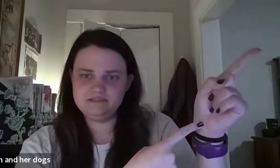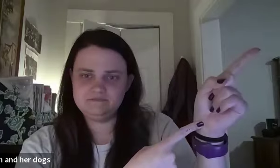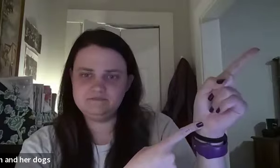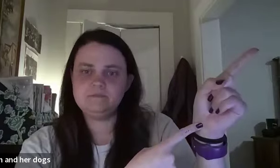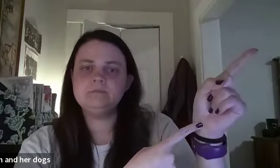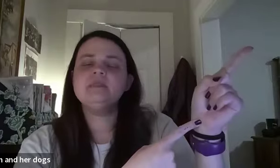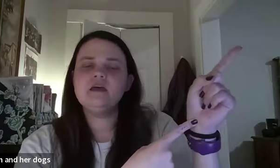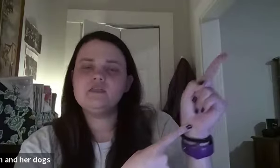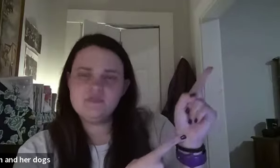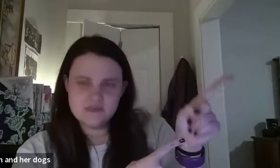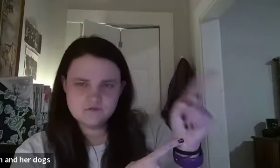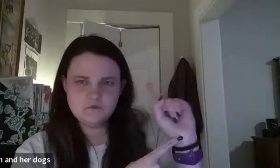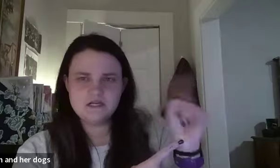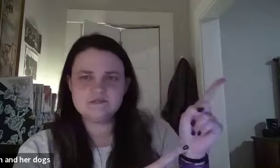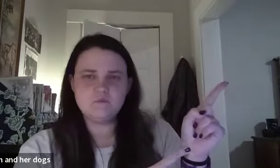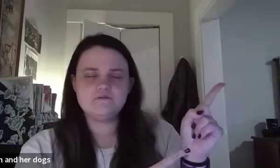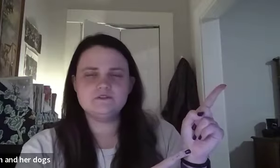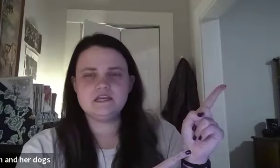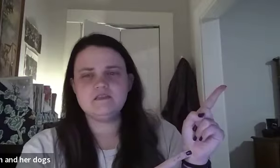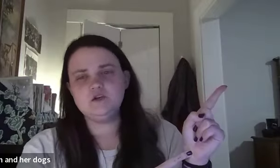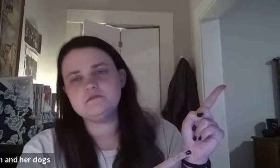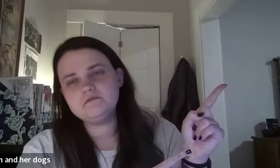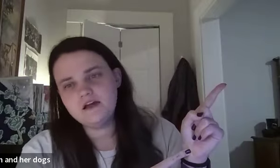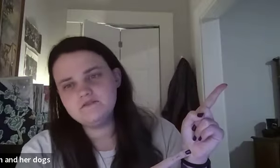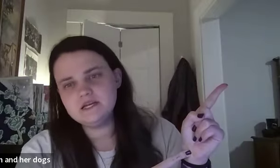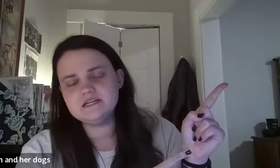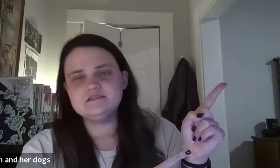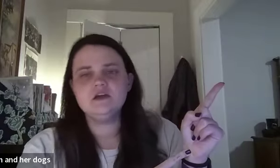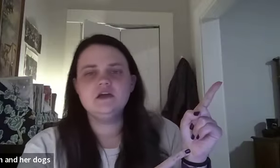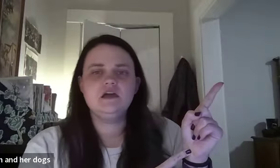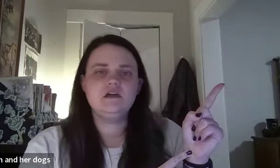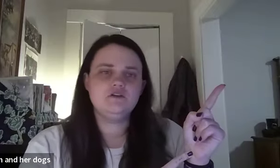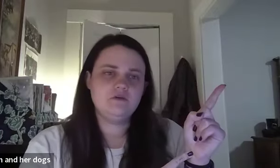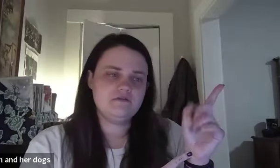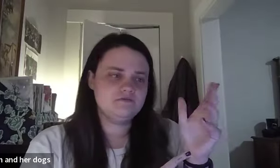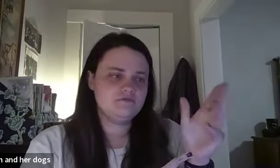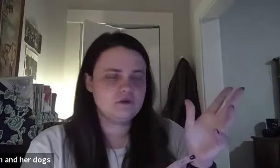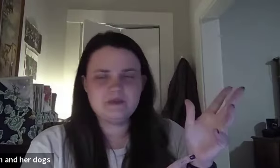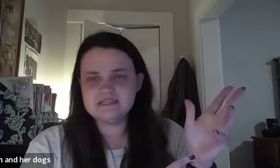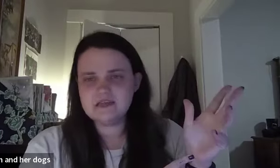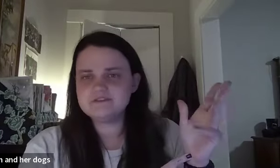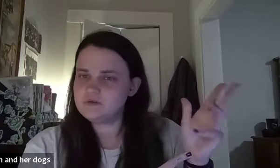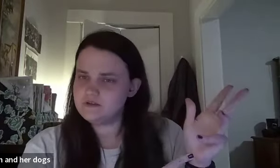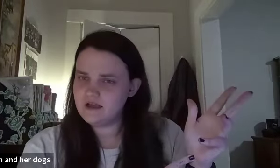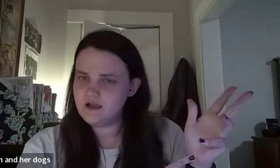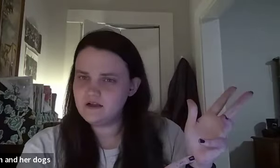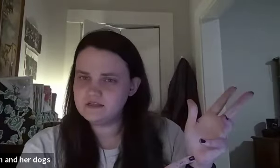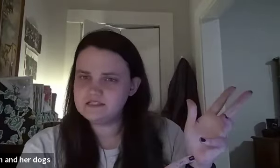minute. This one is more for saying like you have 5 minutes or you have 3 minutes left, sort of that kind of